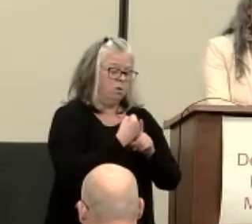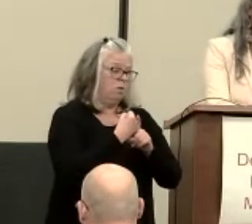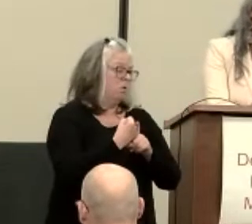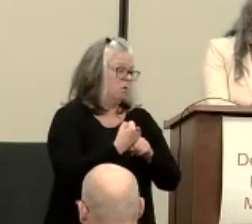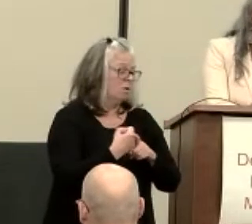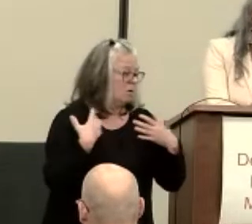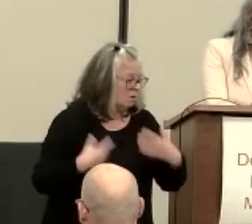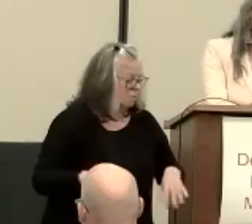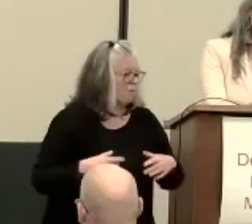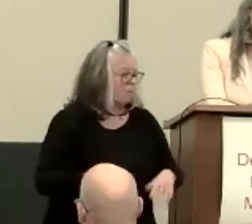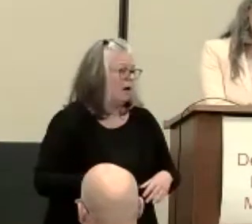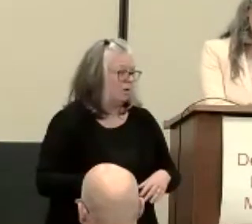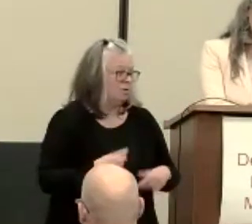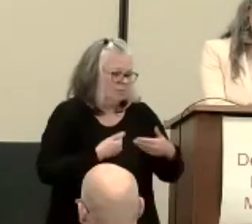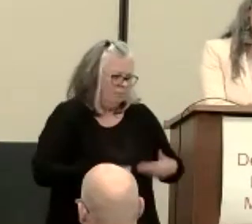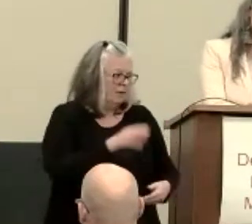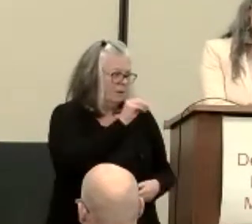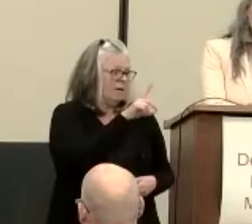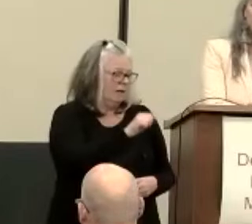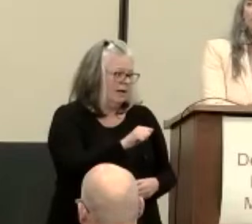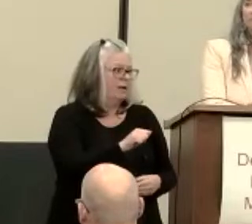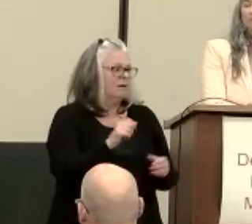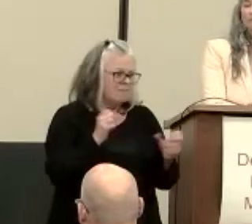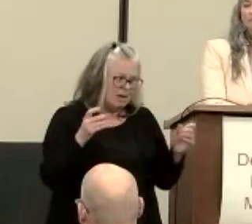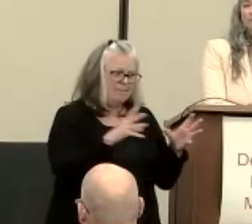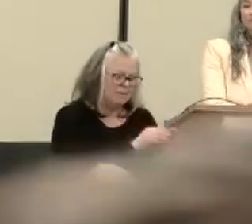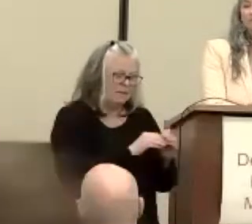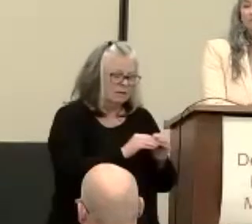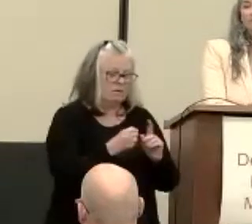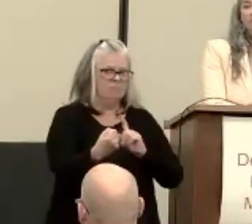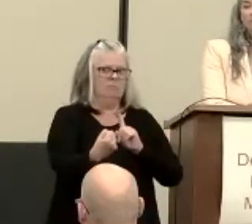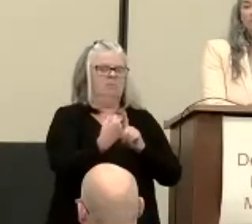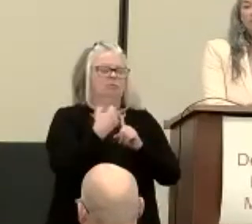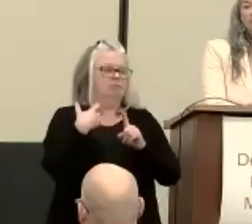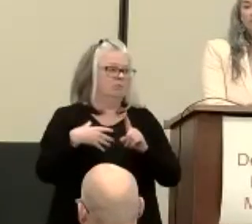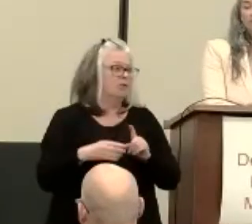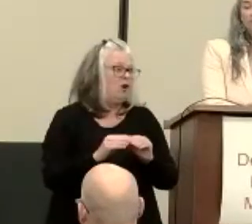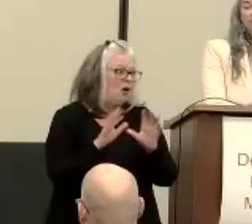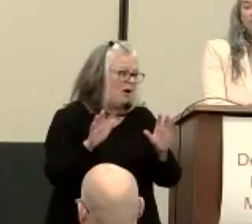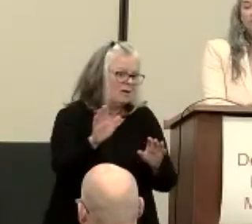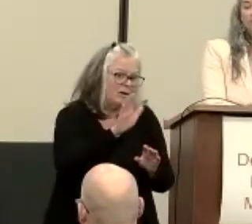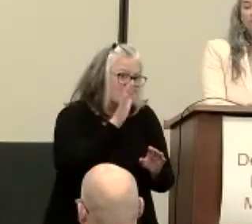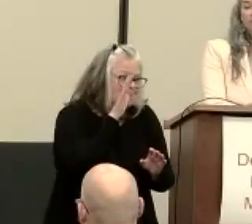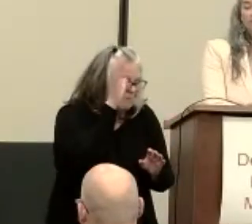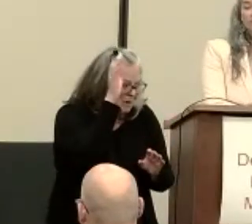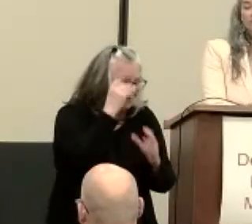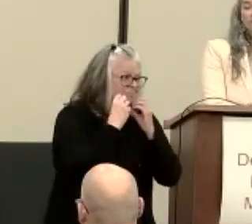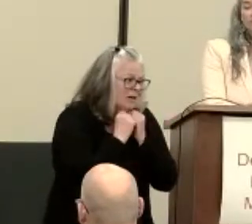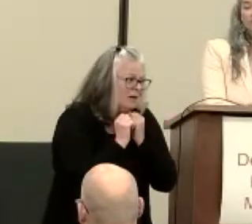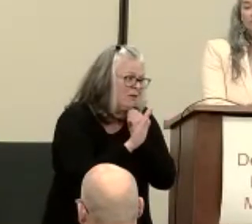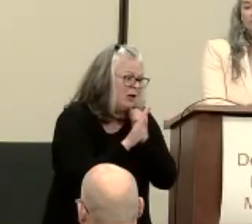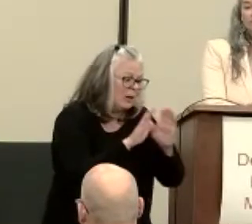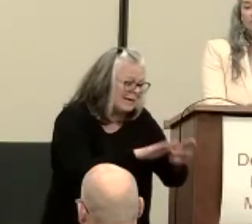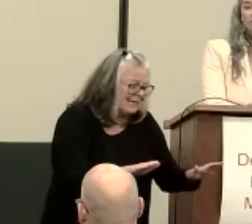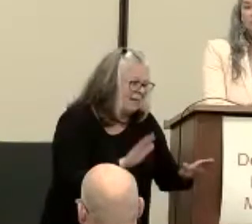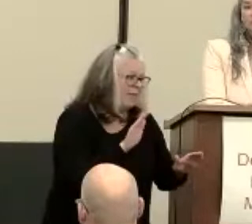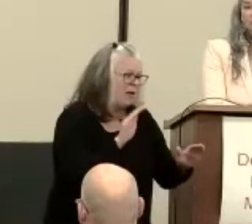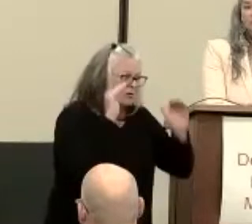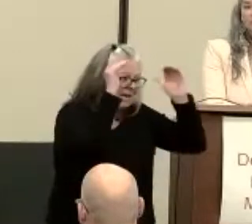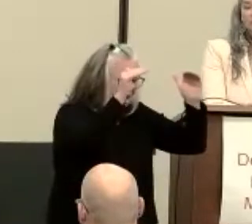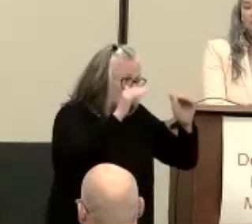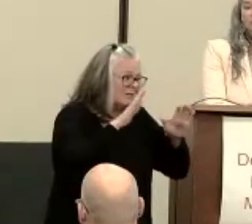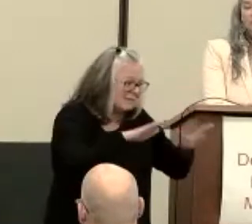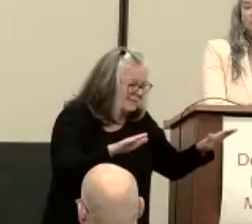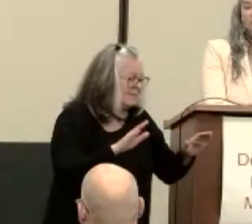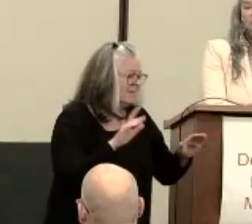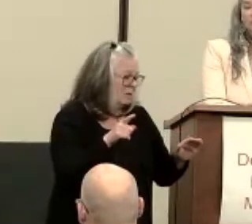MLA, because it's very clear that you have parents who are just worried about their loved ones. They're worried about their kids. They're worried about the ones that make sure they want to be